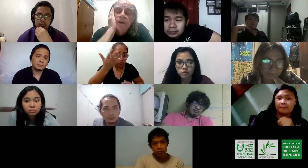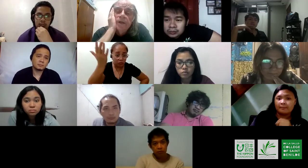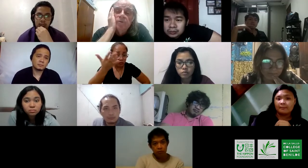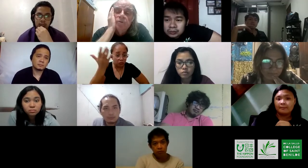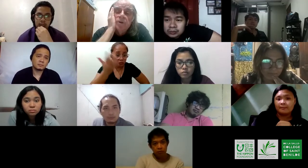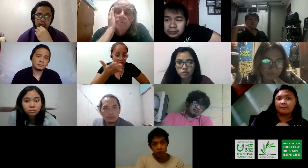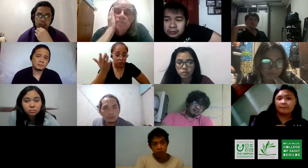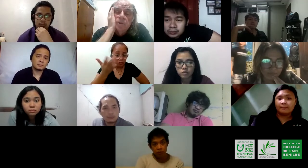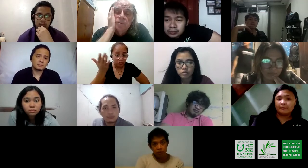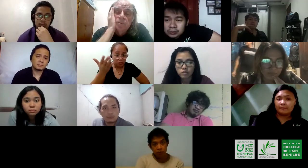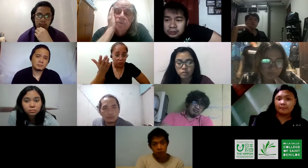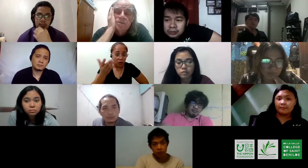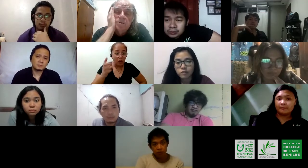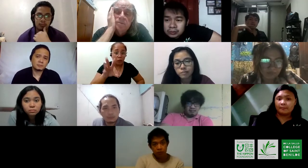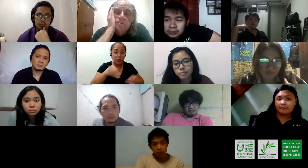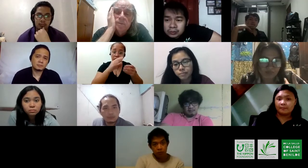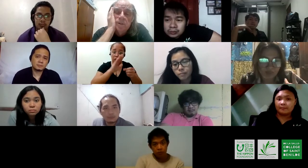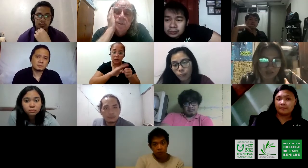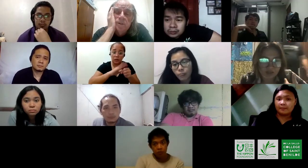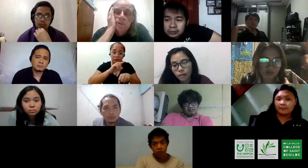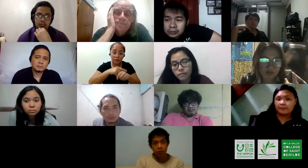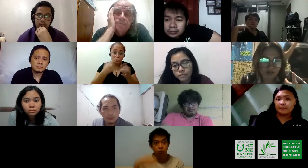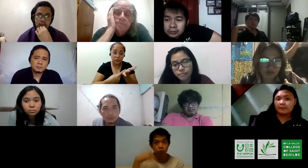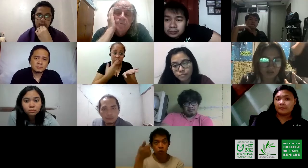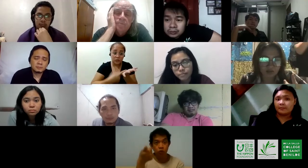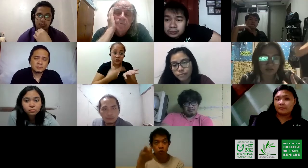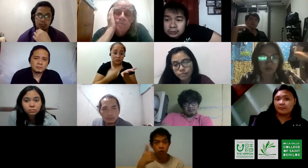I want to give you time to discuss,